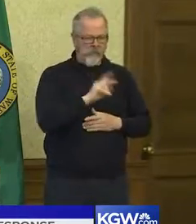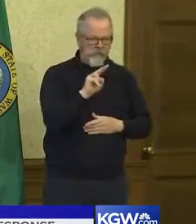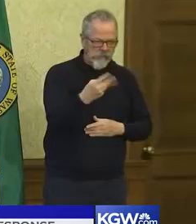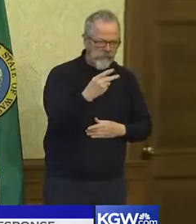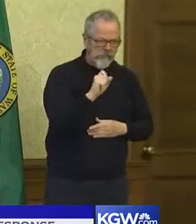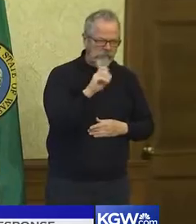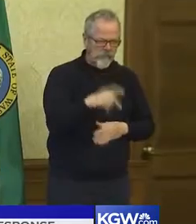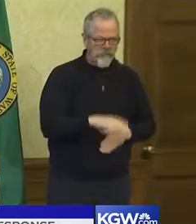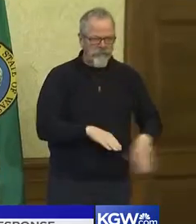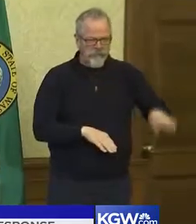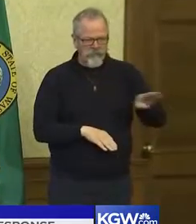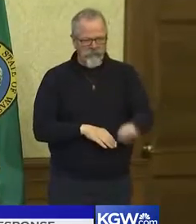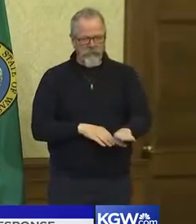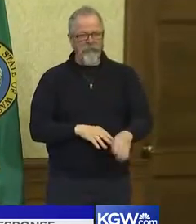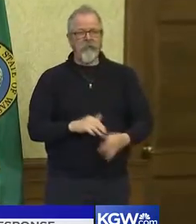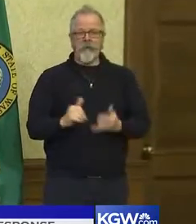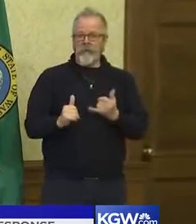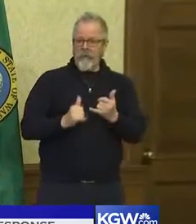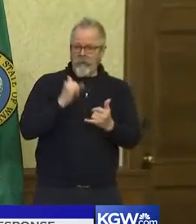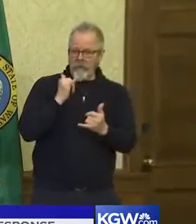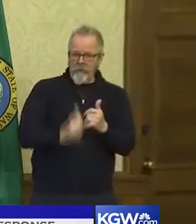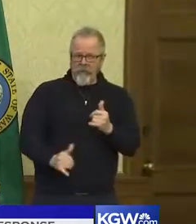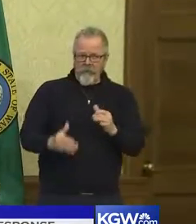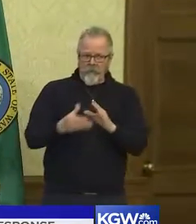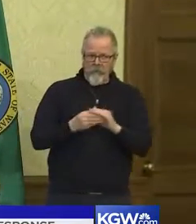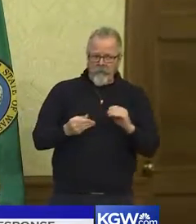Governor? My final